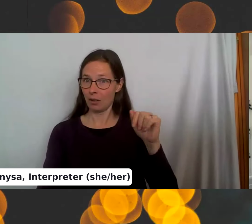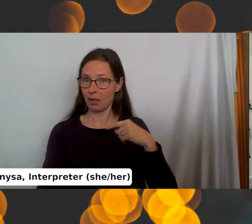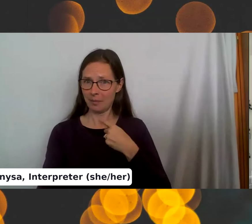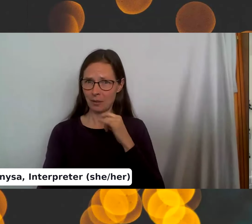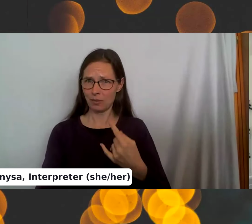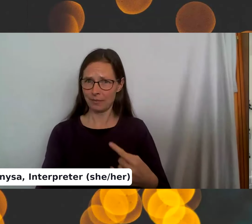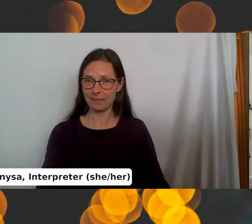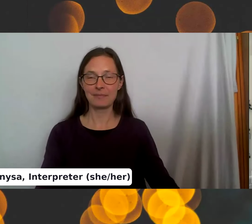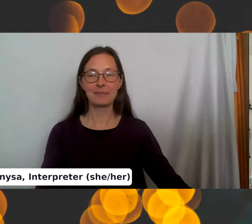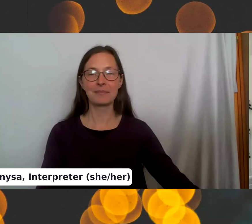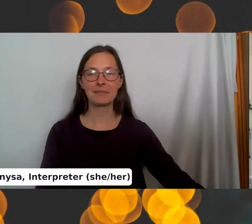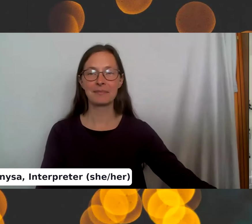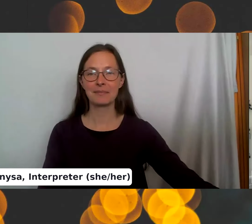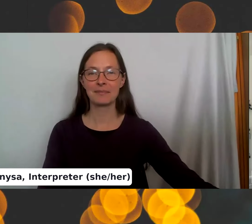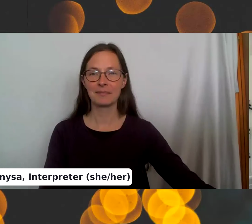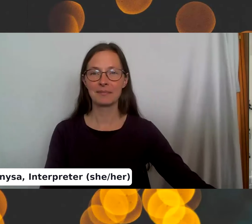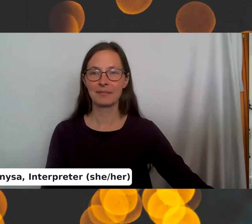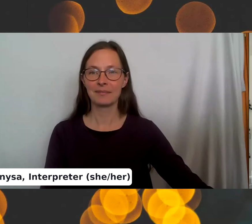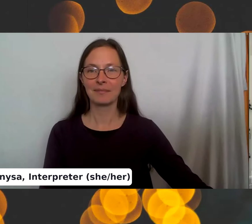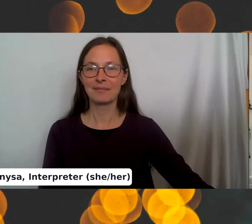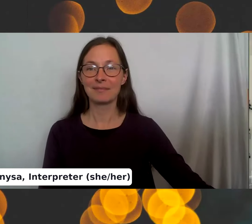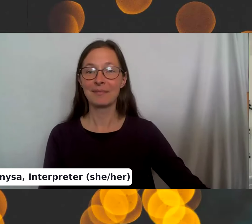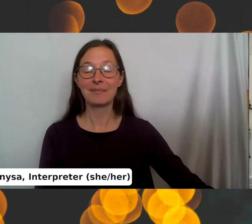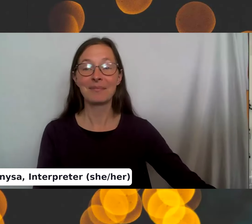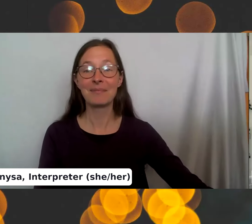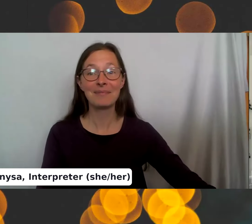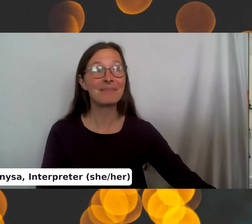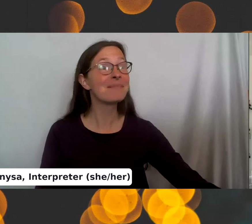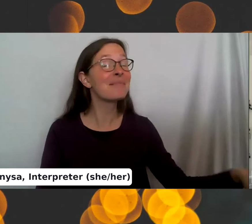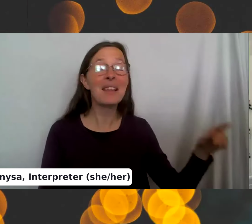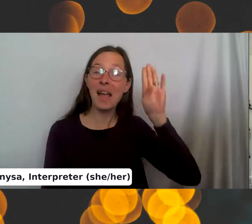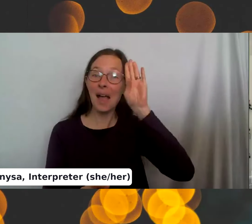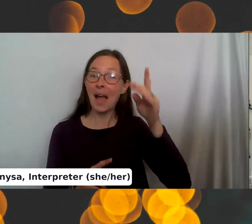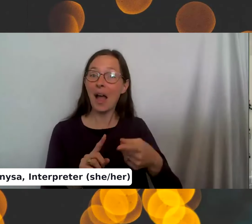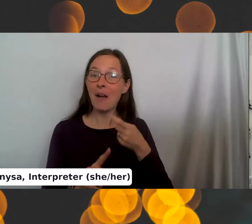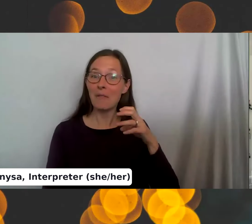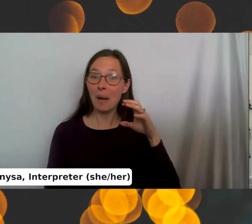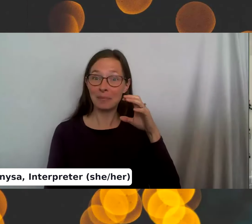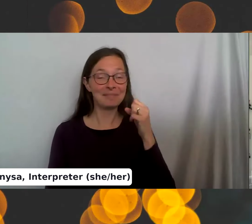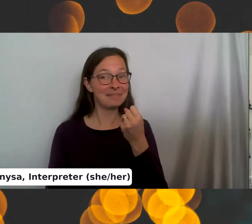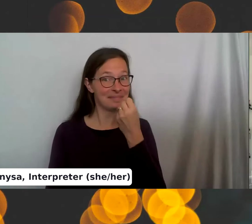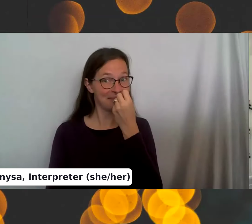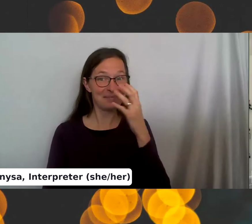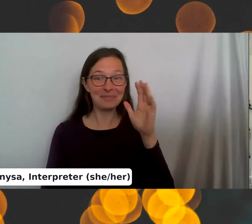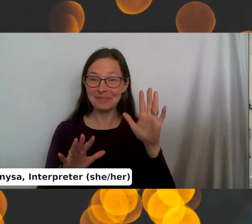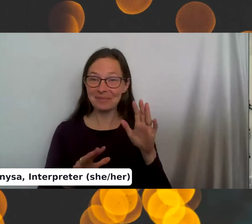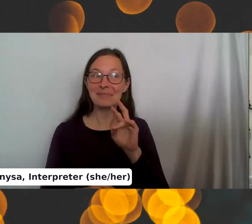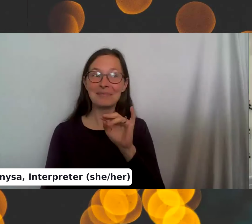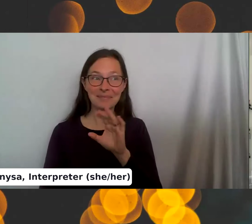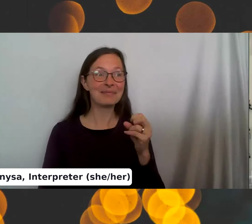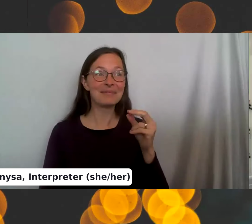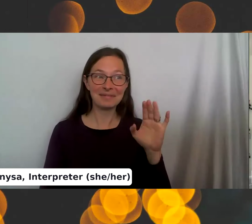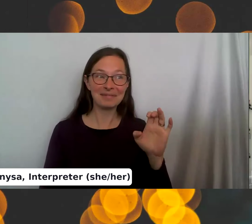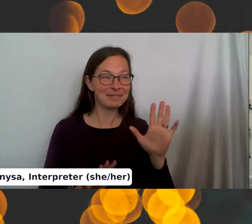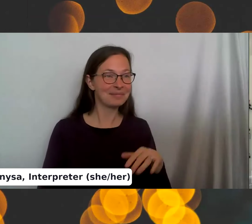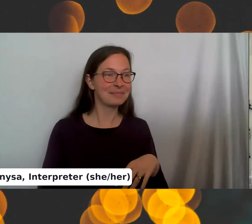right. Um, Hi from Singapore, Erica Janine. Great. Yeah, if you want to just pop in,